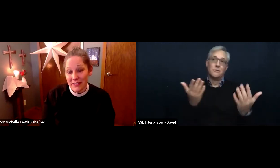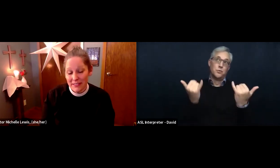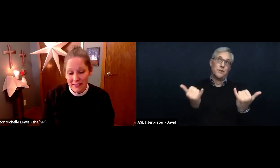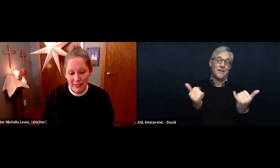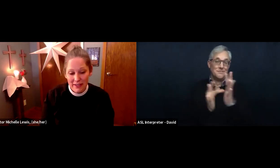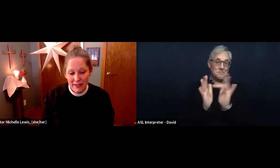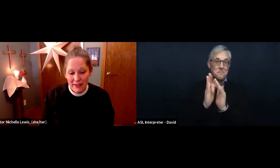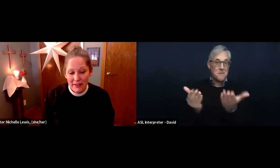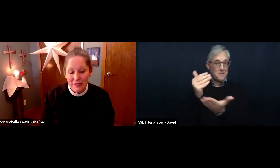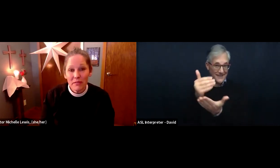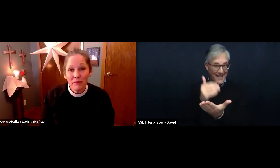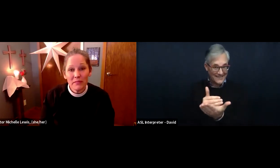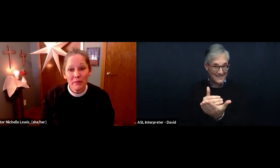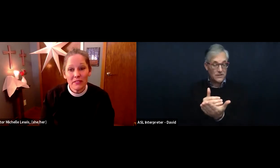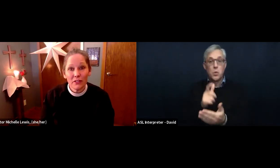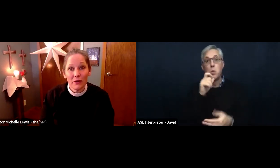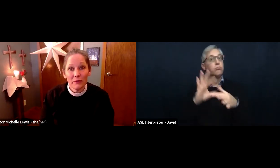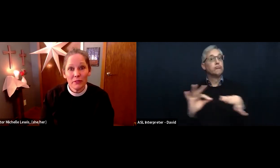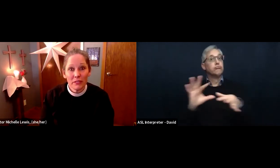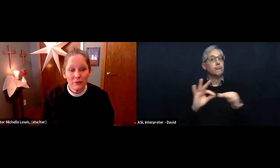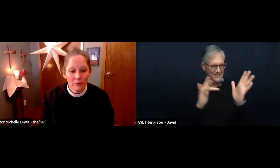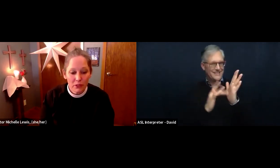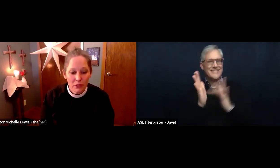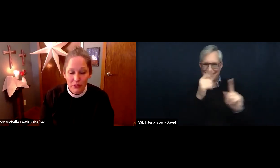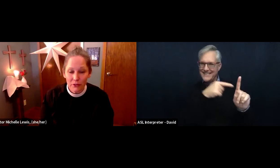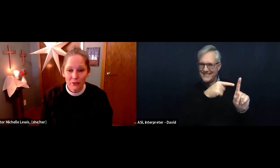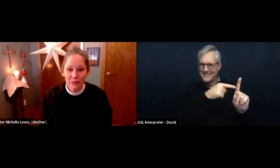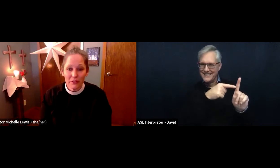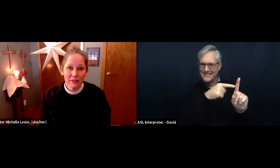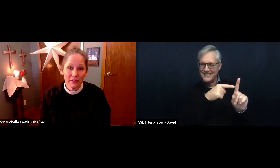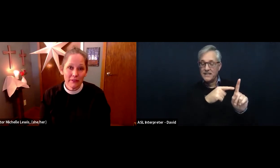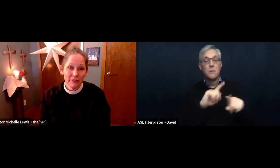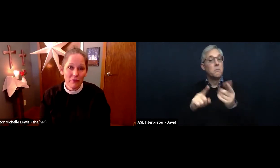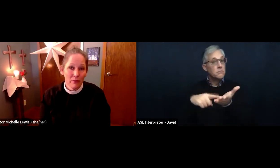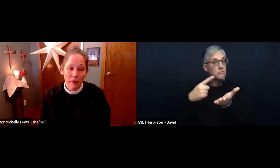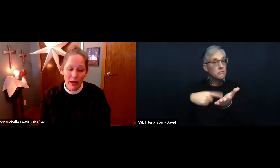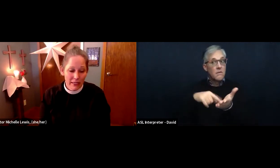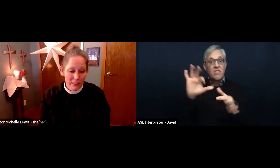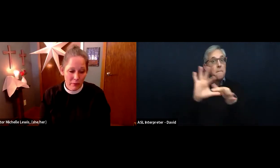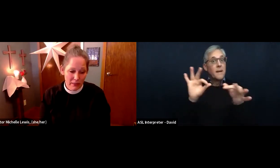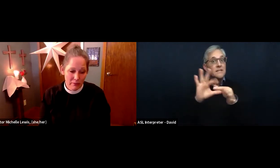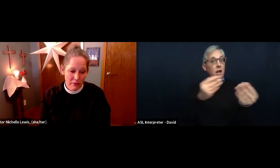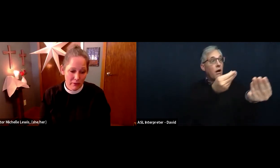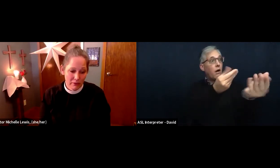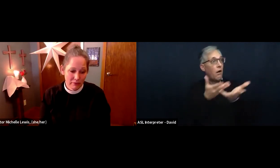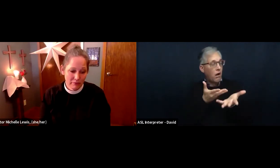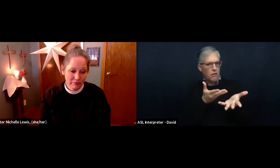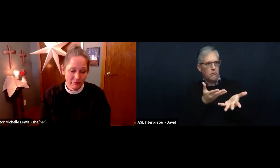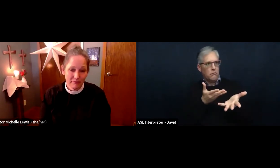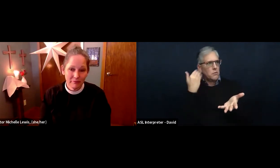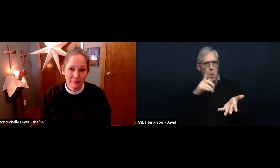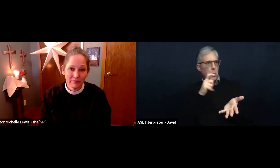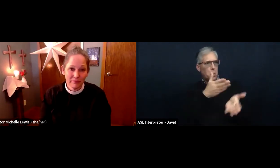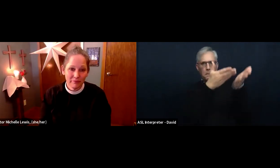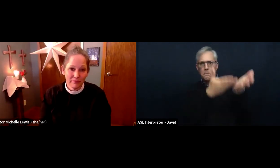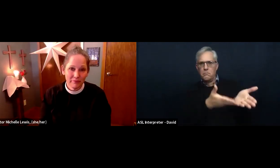Jesus, sometimes that message comes to us from strangers and from unexpected people.